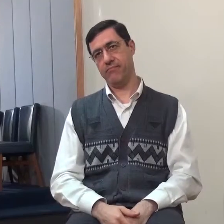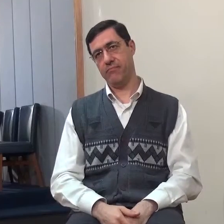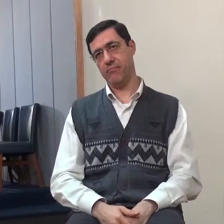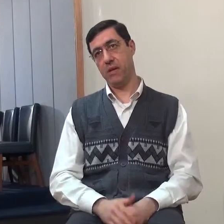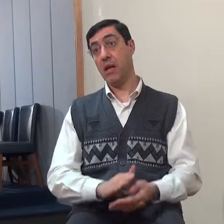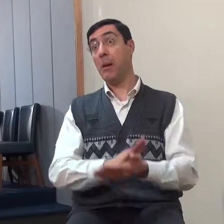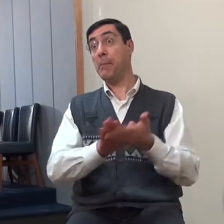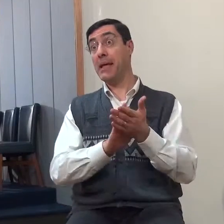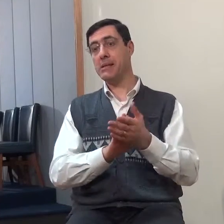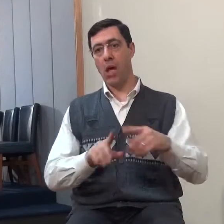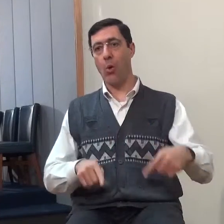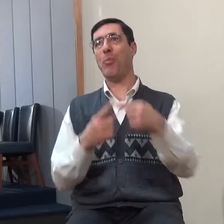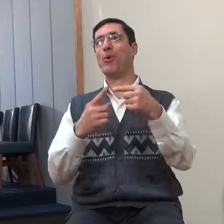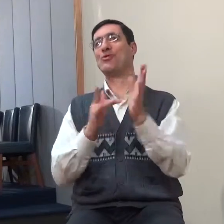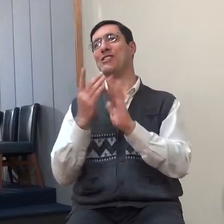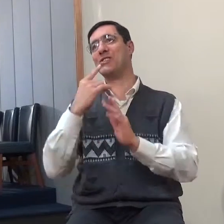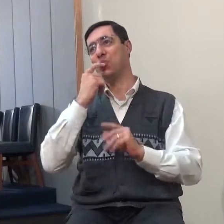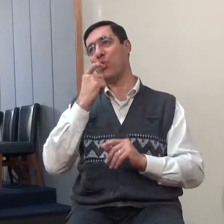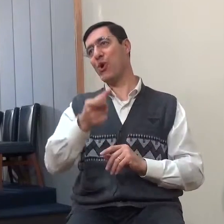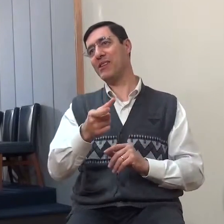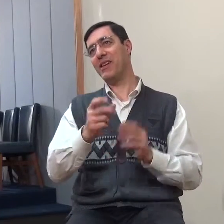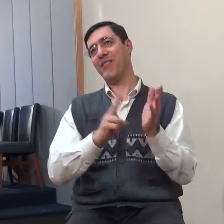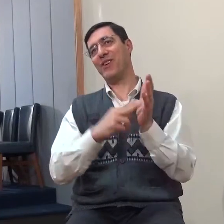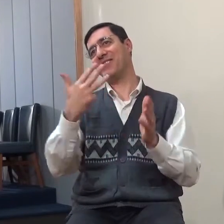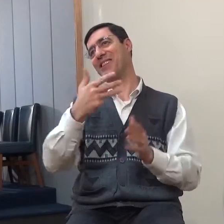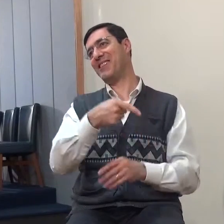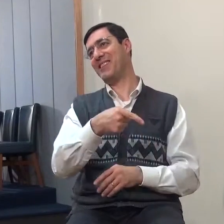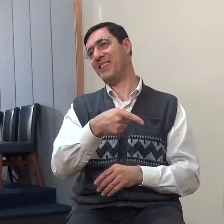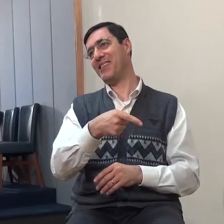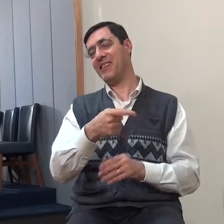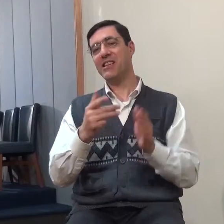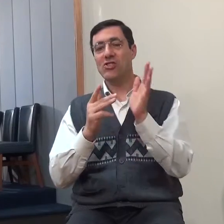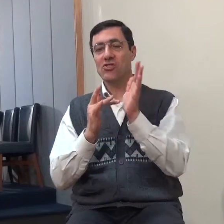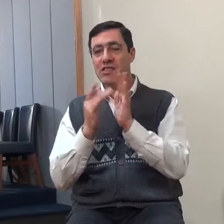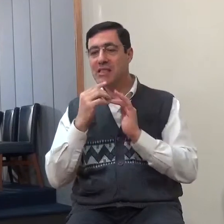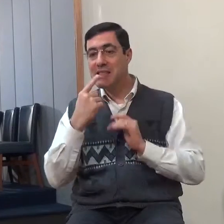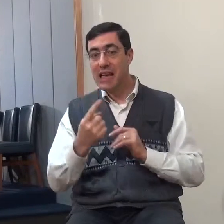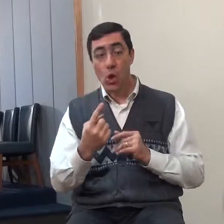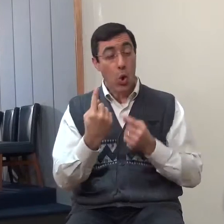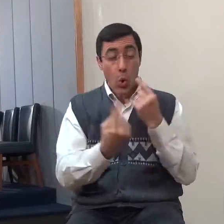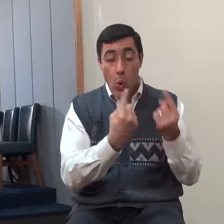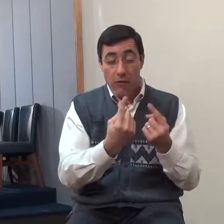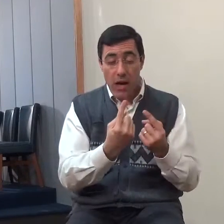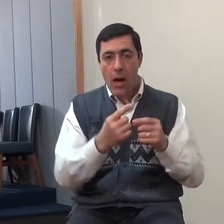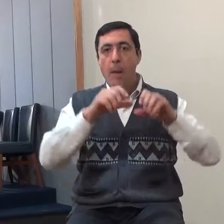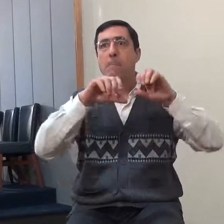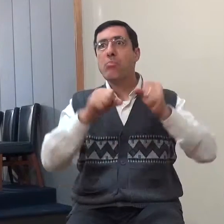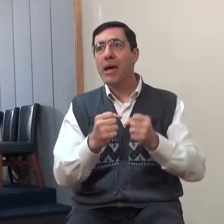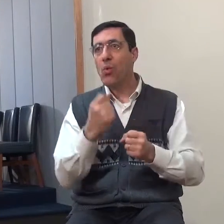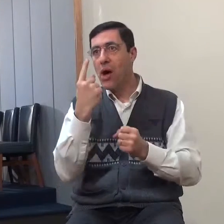they do, I'm sure of it. Whosoever therefore shall break one of these least commandments and shall teach men